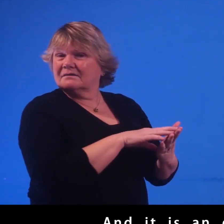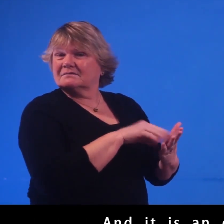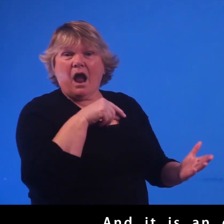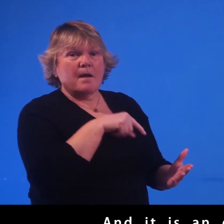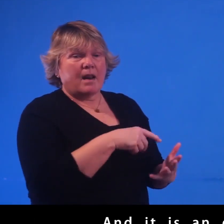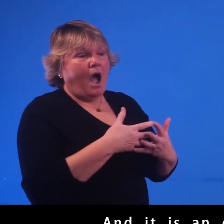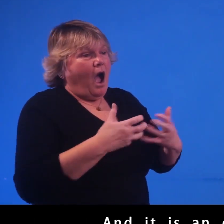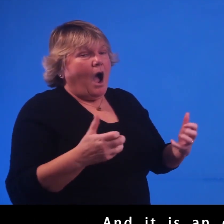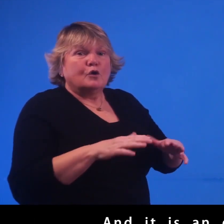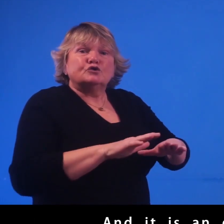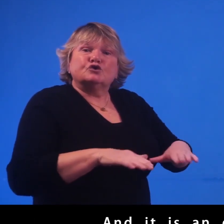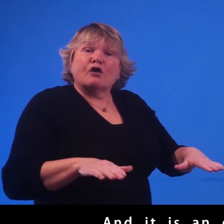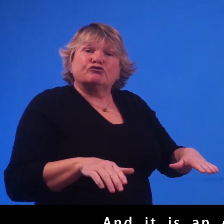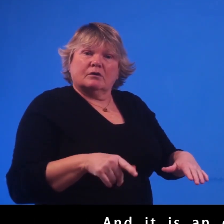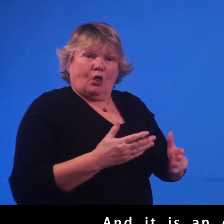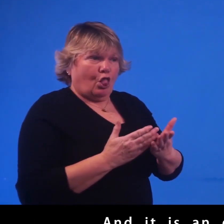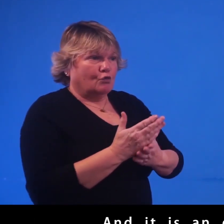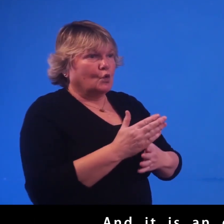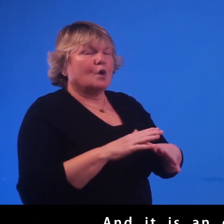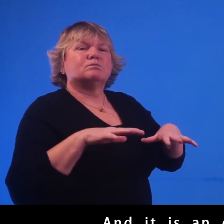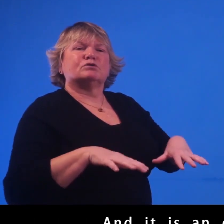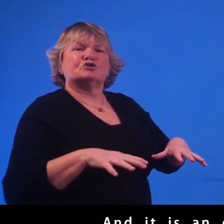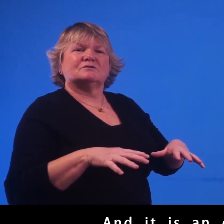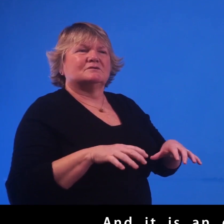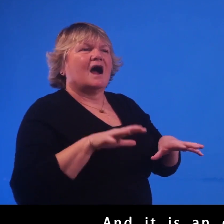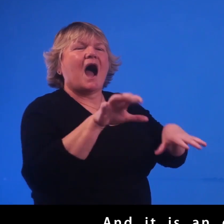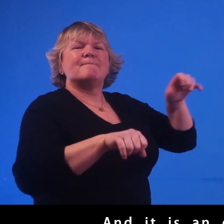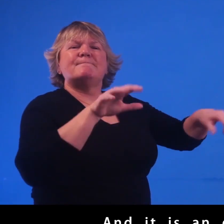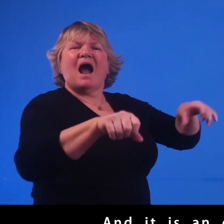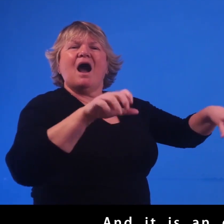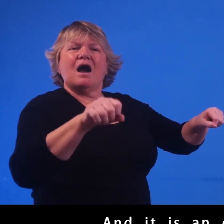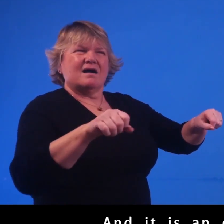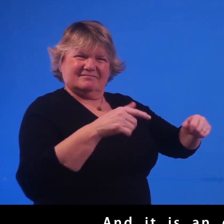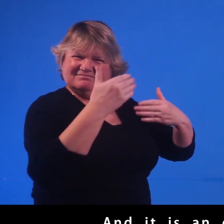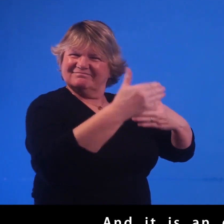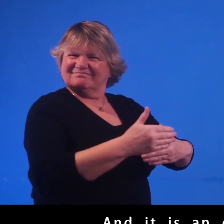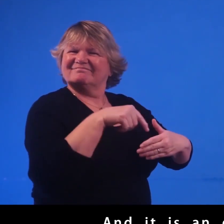And it is an example of how children during the era of the British Empire